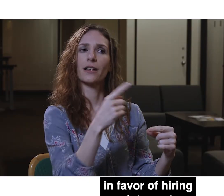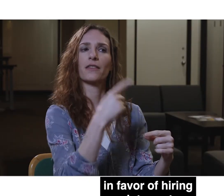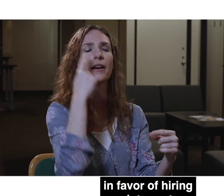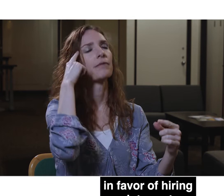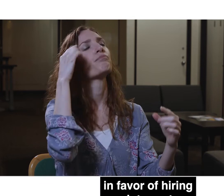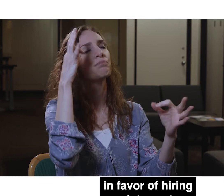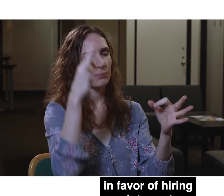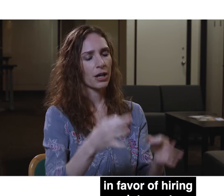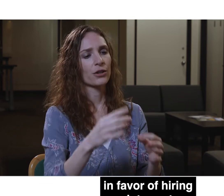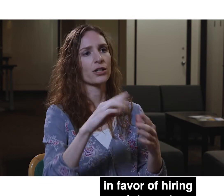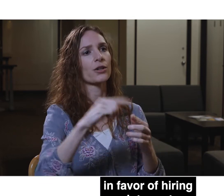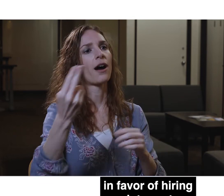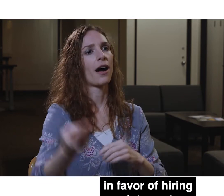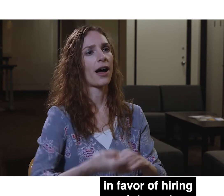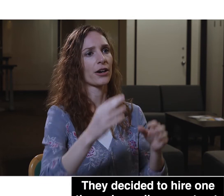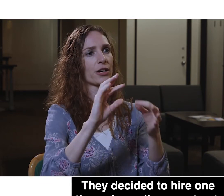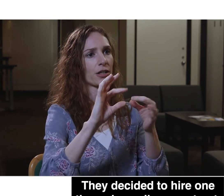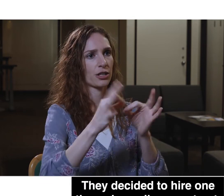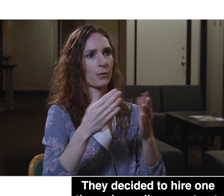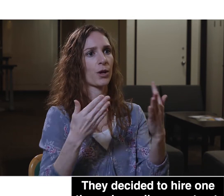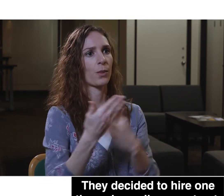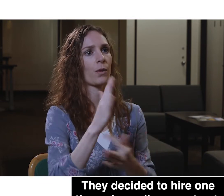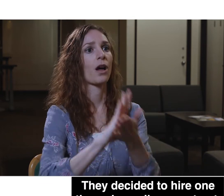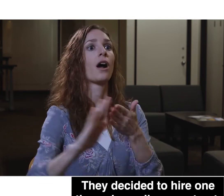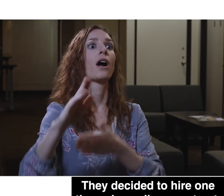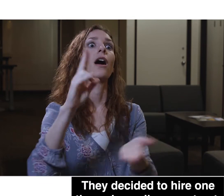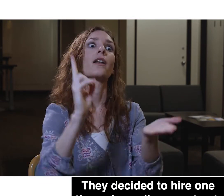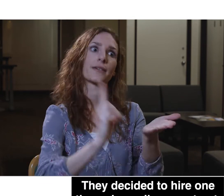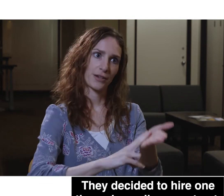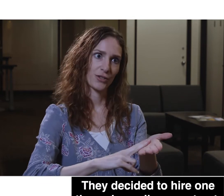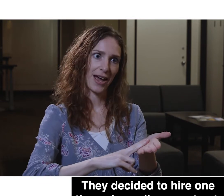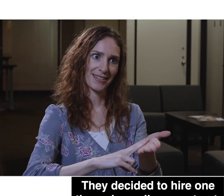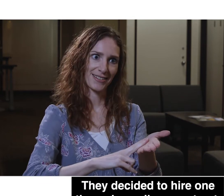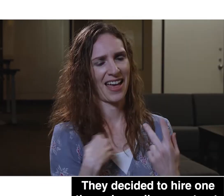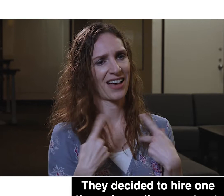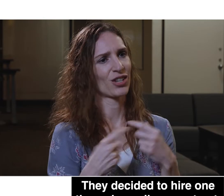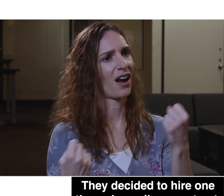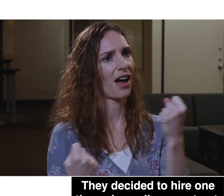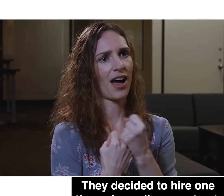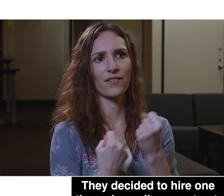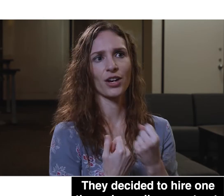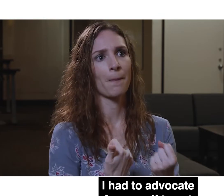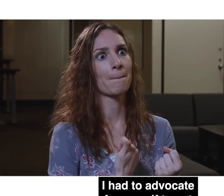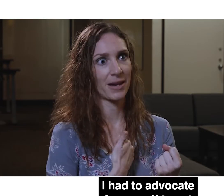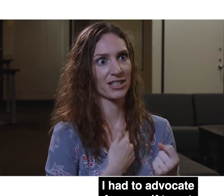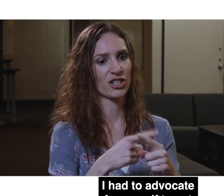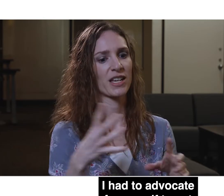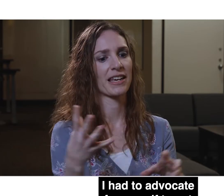of hiring an interpreter. They decided to hire one through a college contract. I had to advocate for